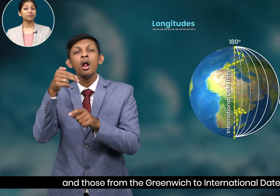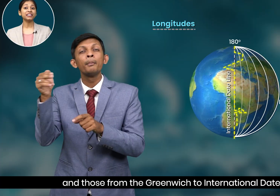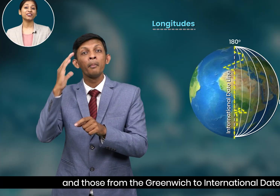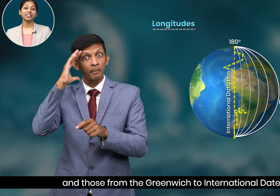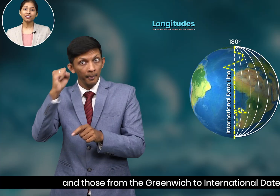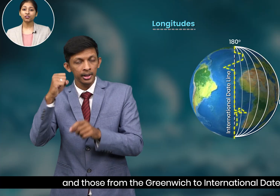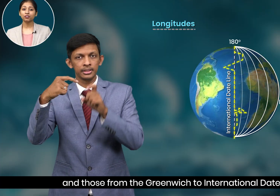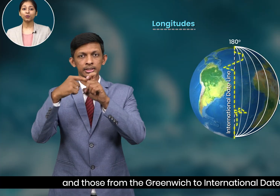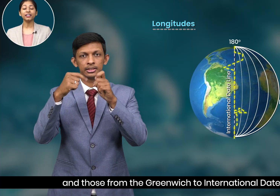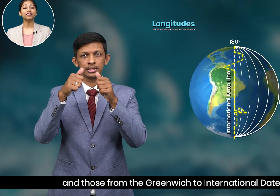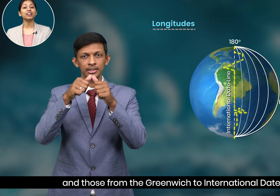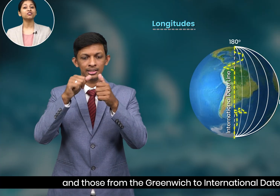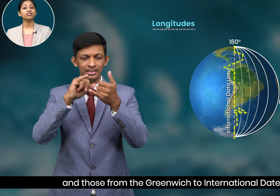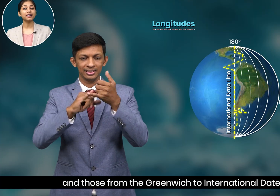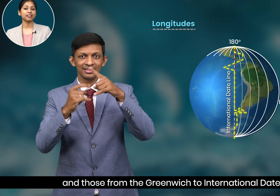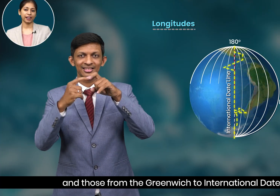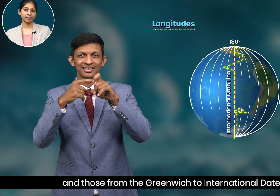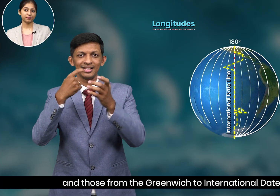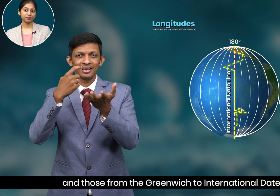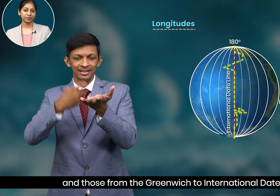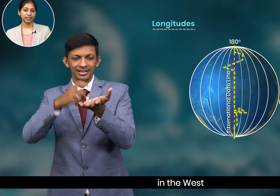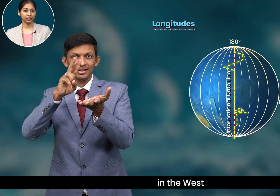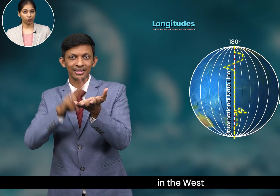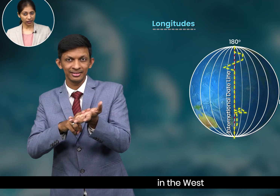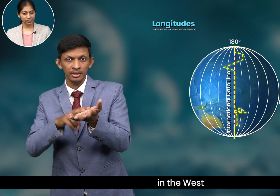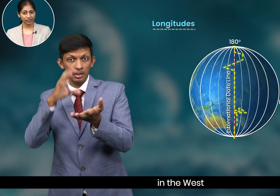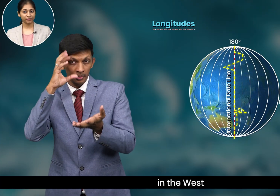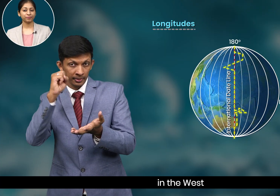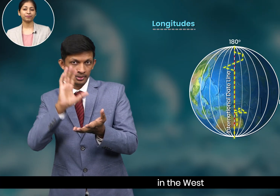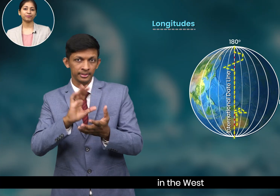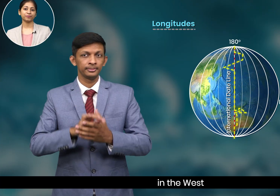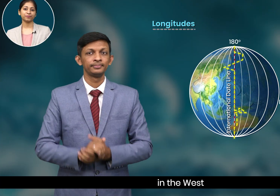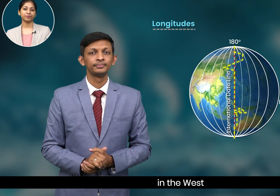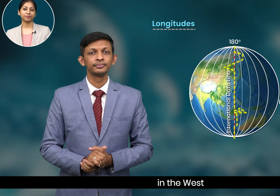those from the Greenwich to international date line in the west